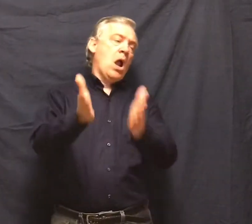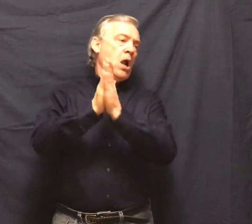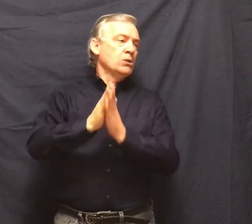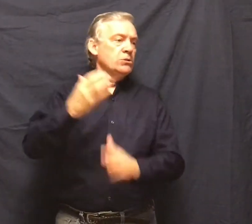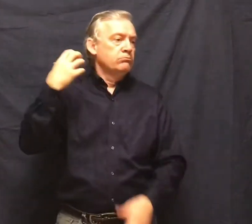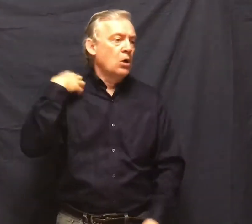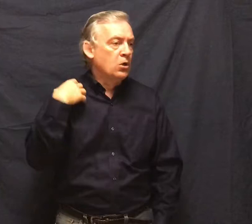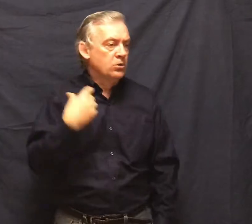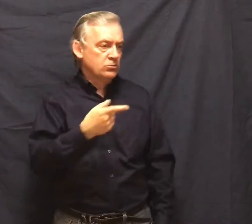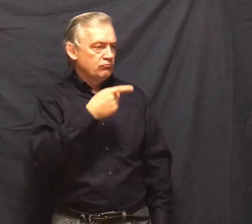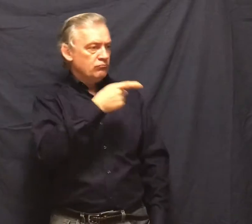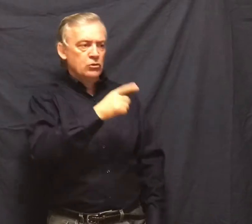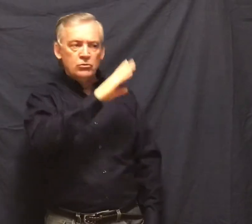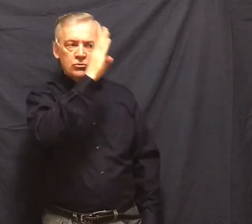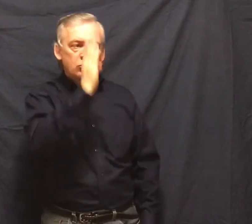more.